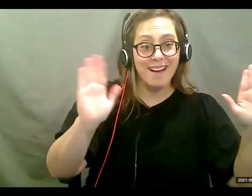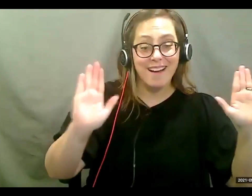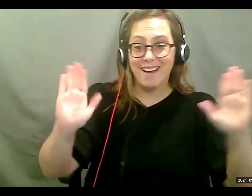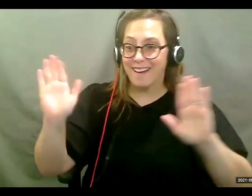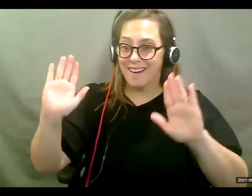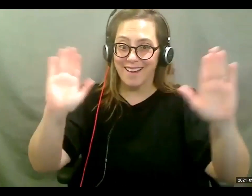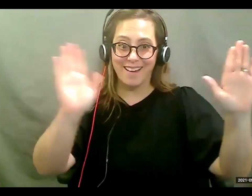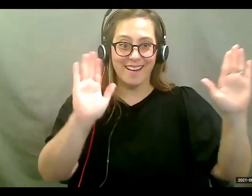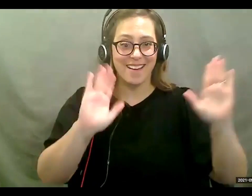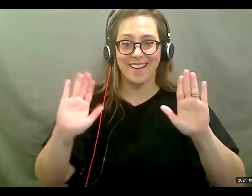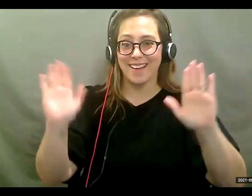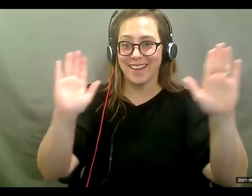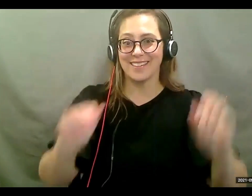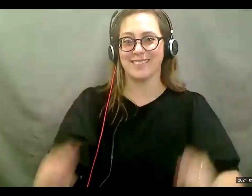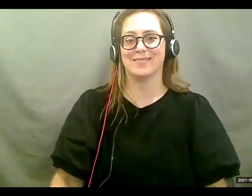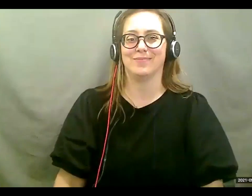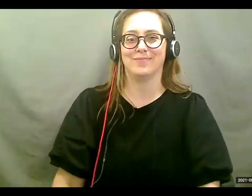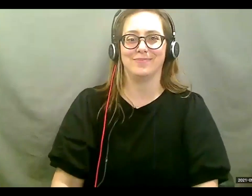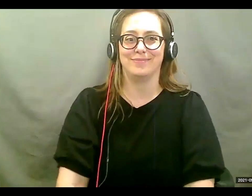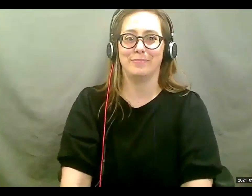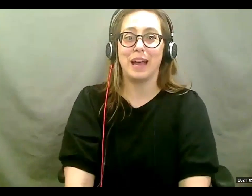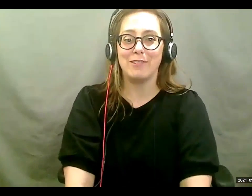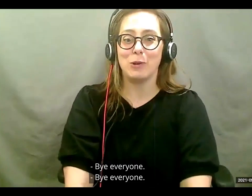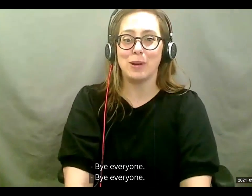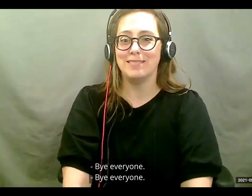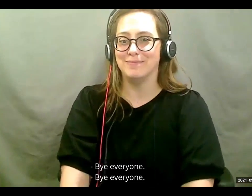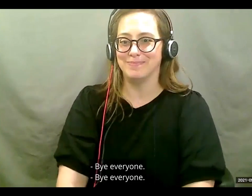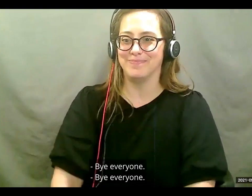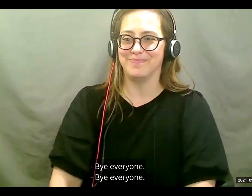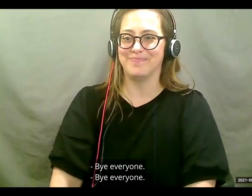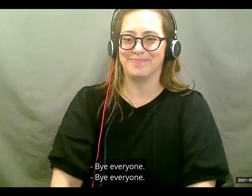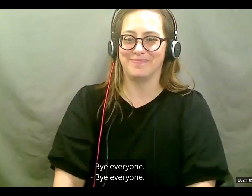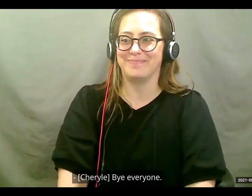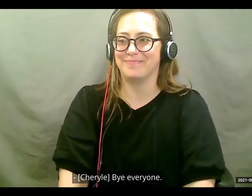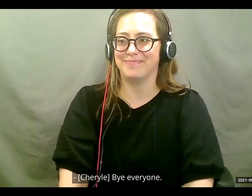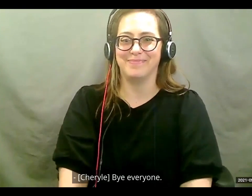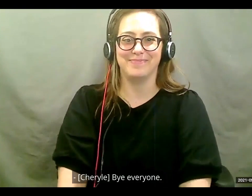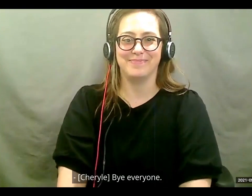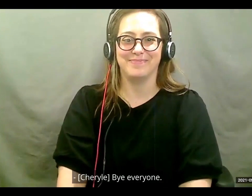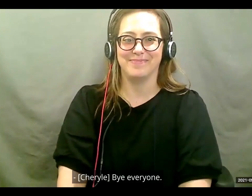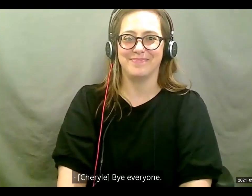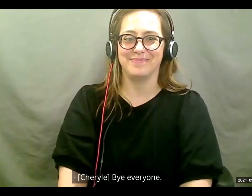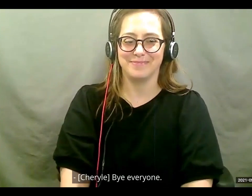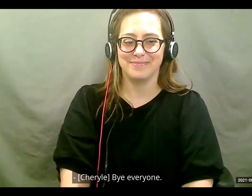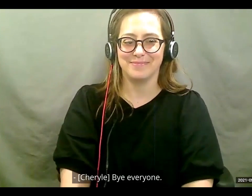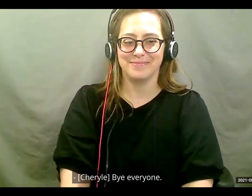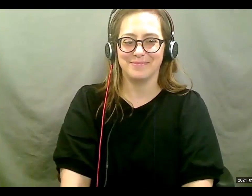everyone. Bye, everyone.